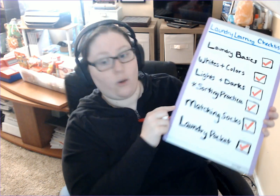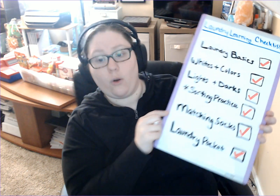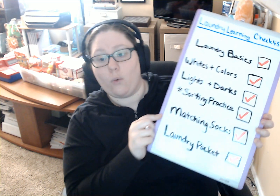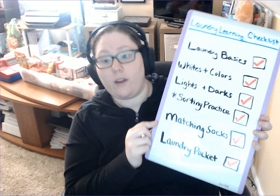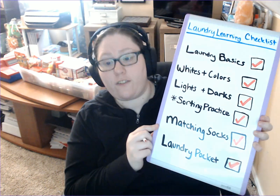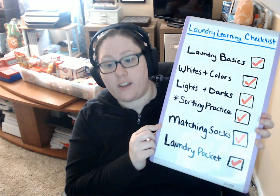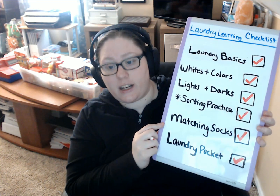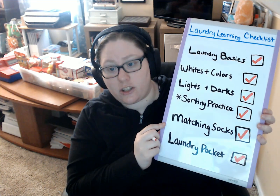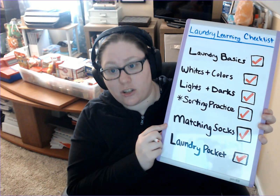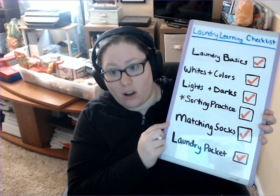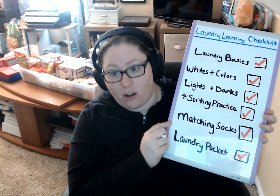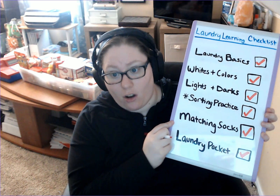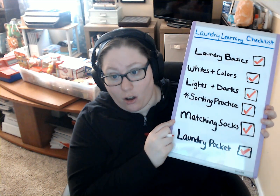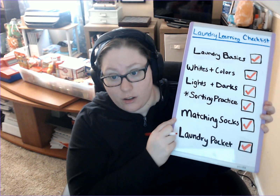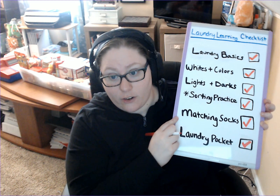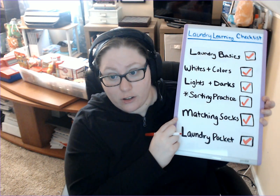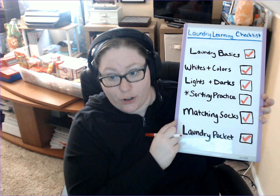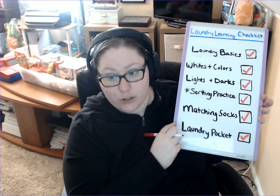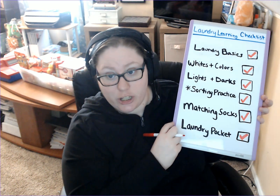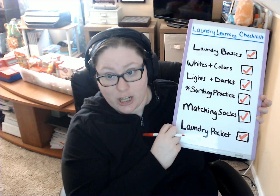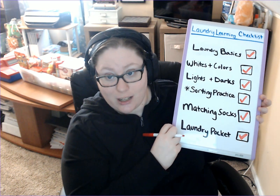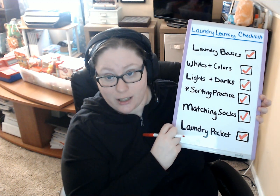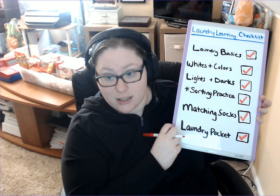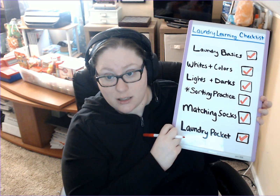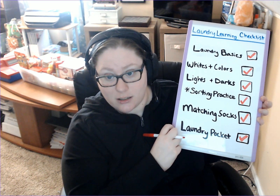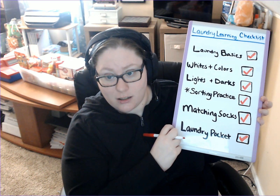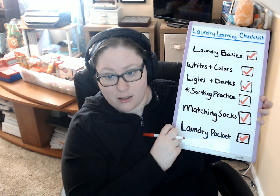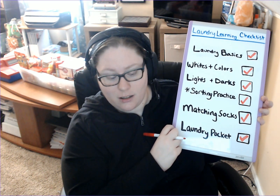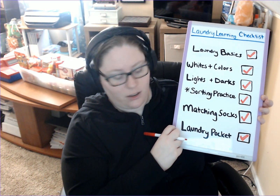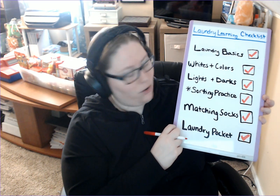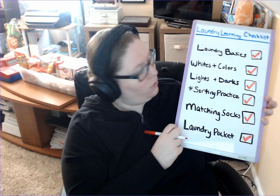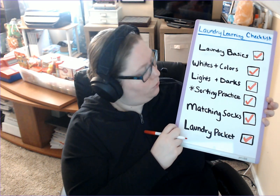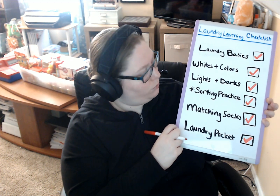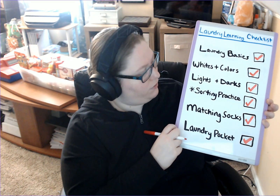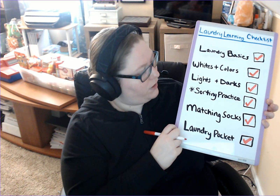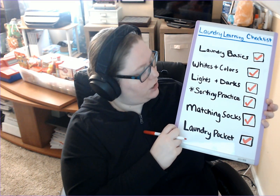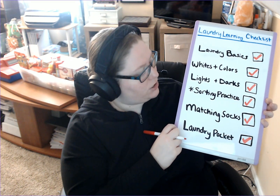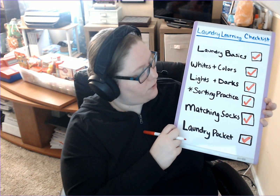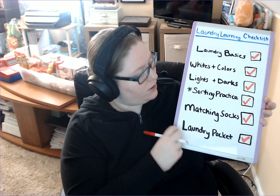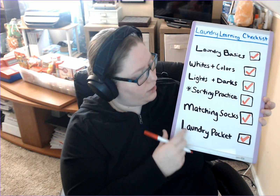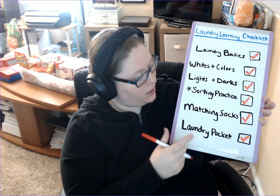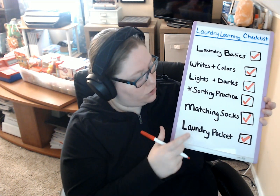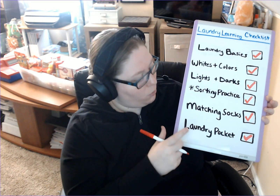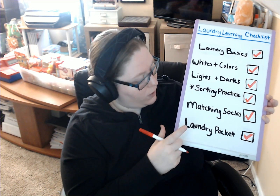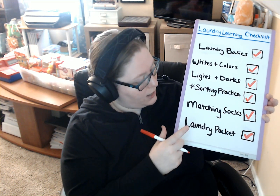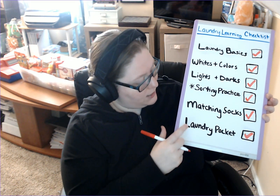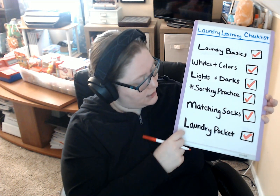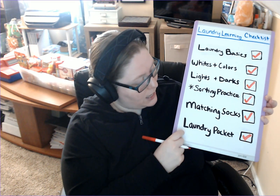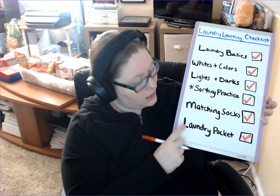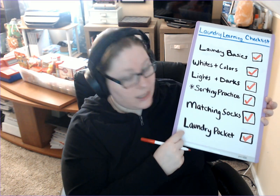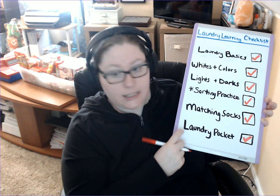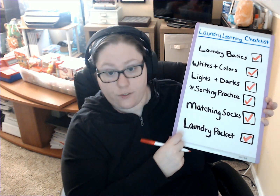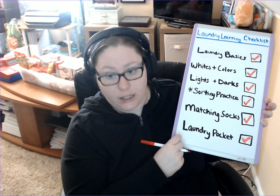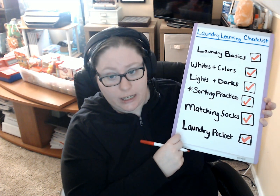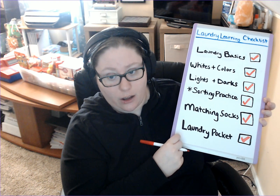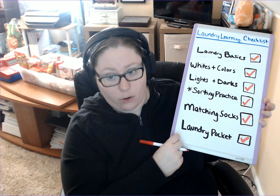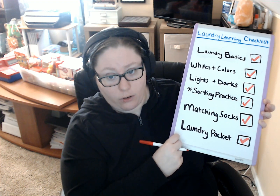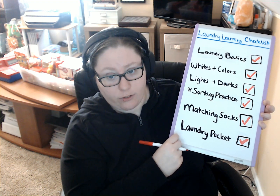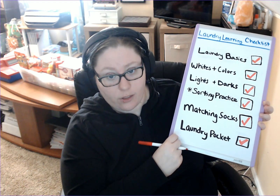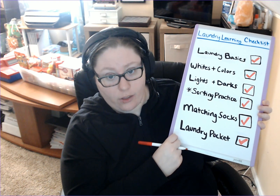We finished all of our laundry checklist. We finished everything. So when I send this video for the laundry